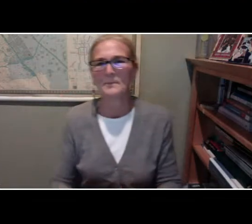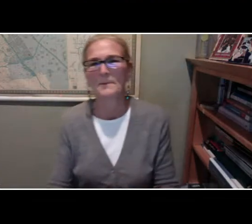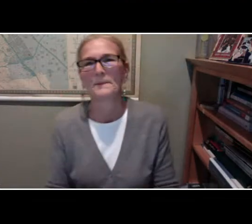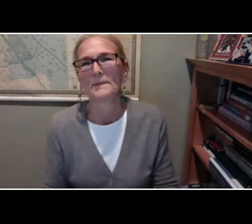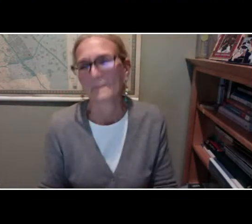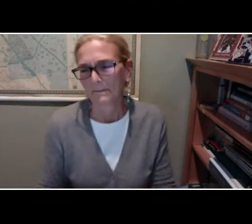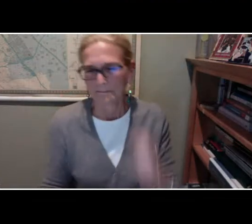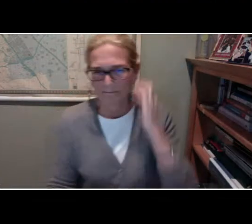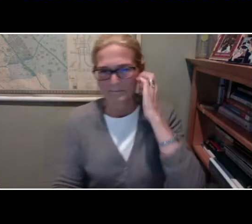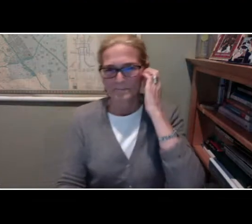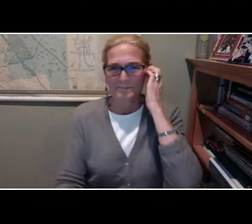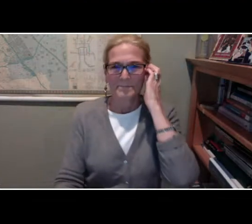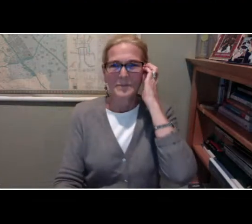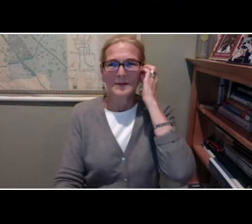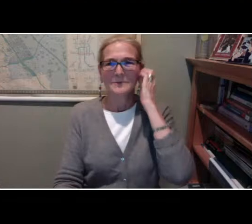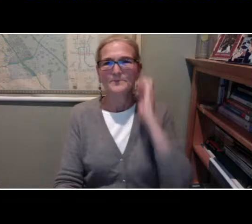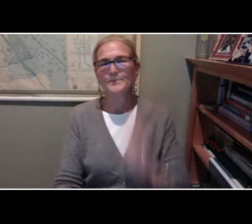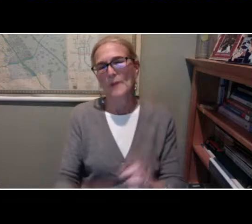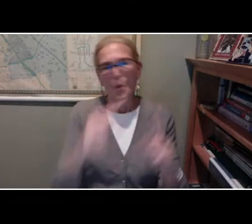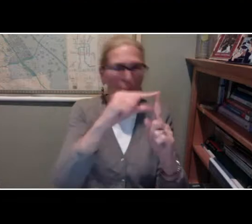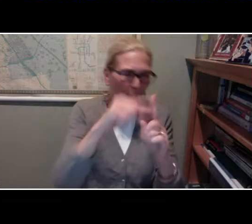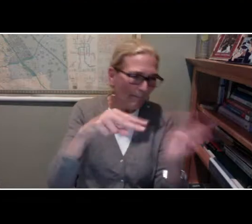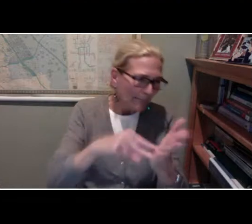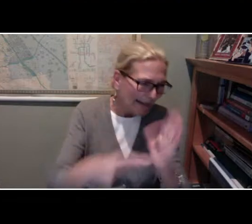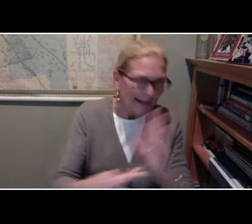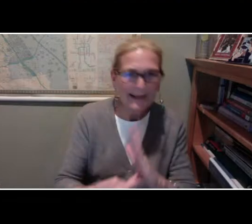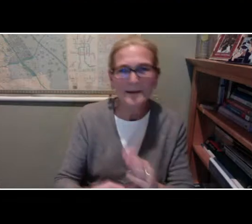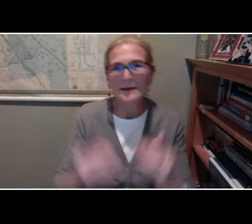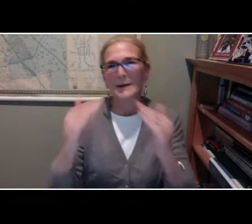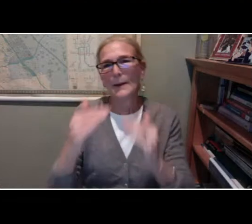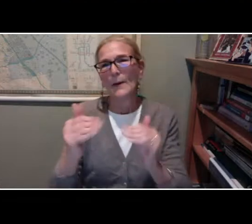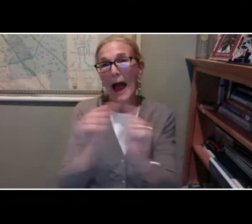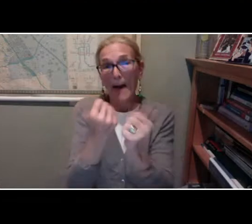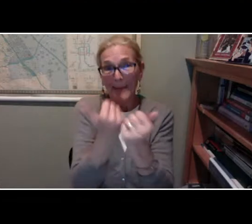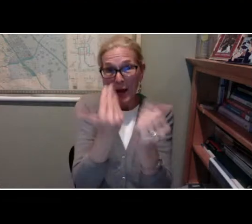use, how to use the best combination of words.